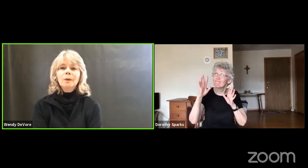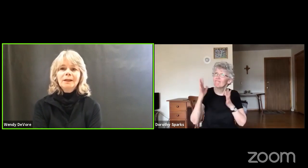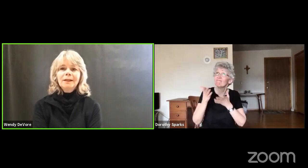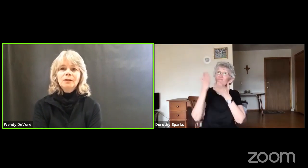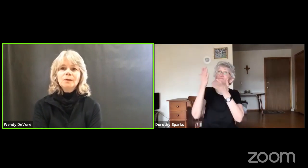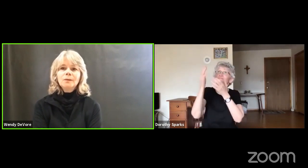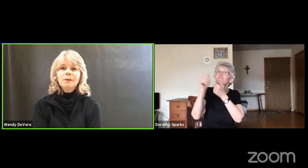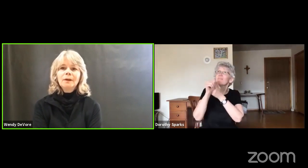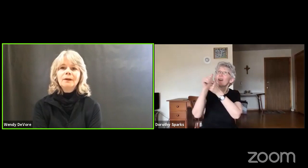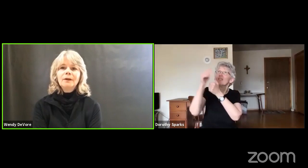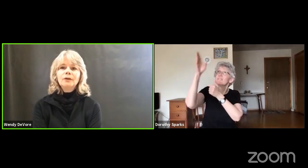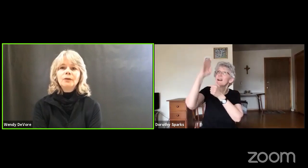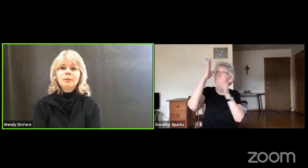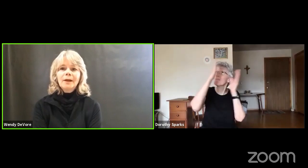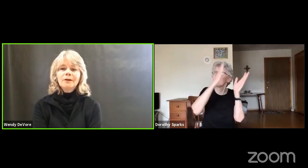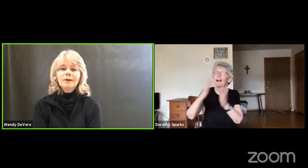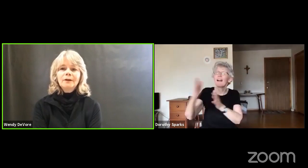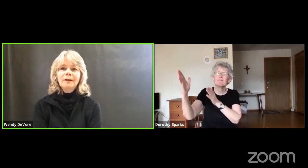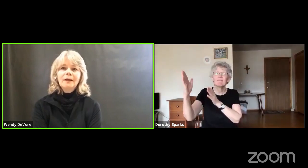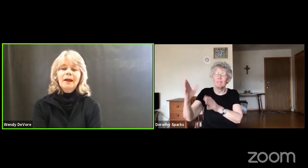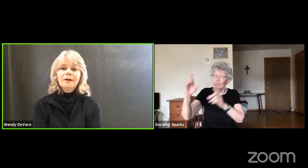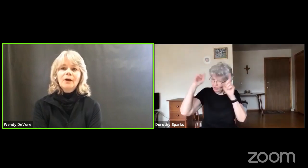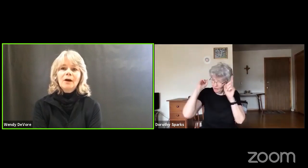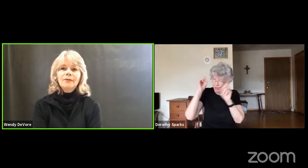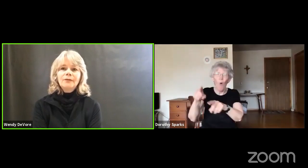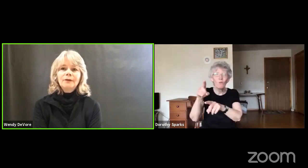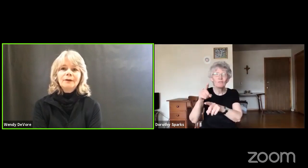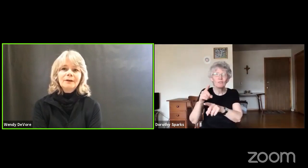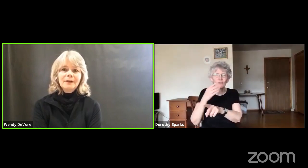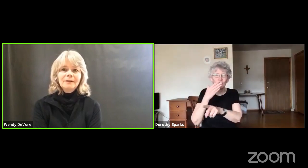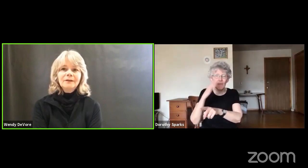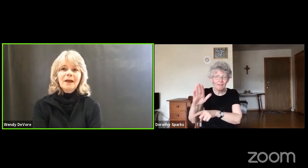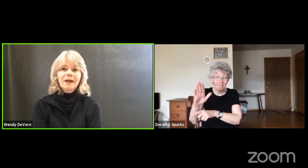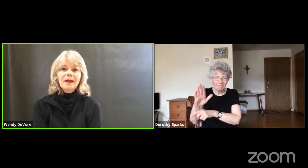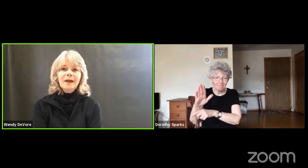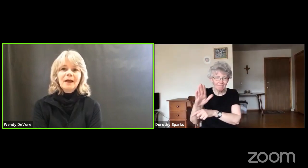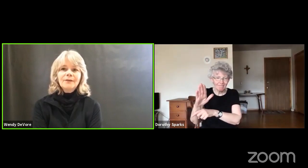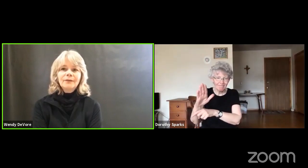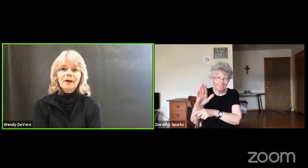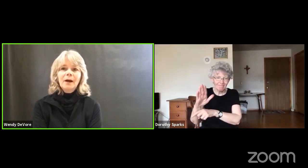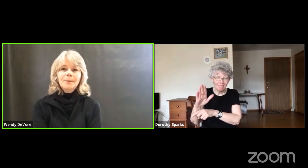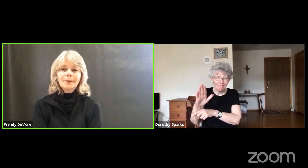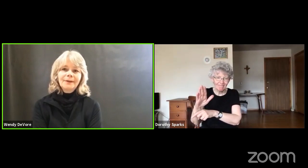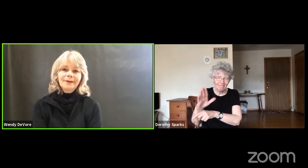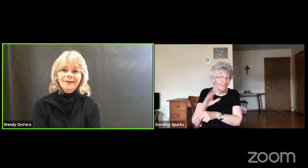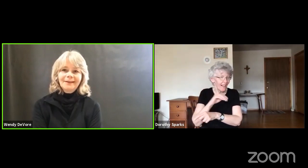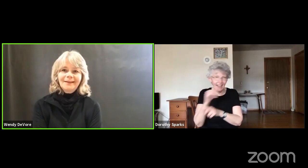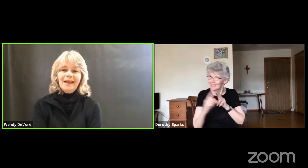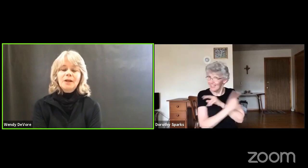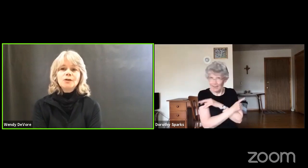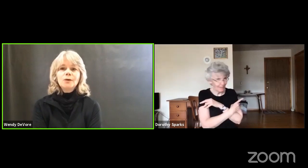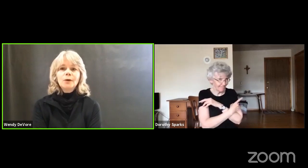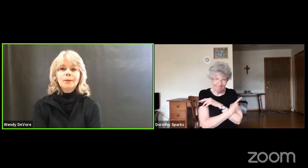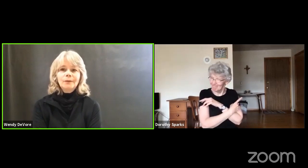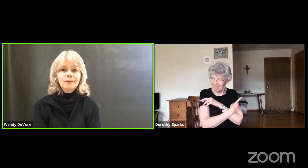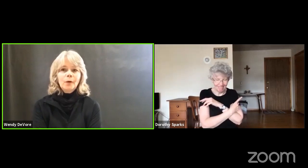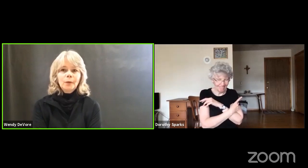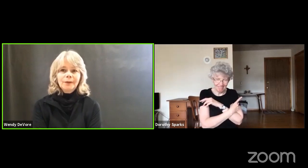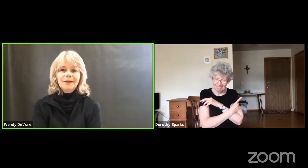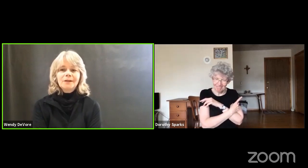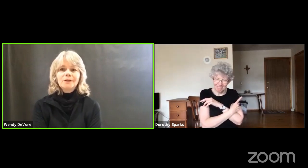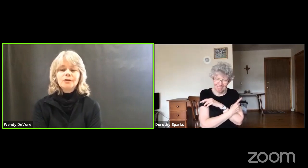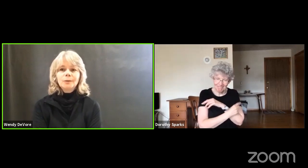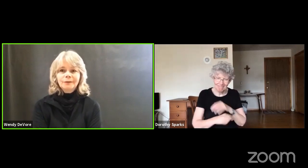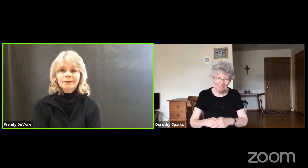was willing to surrender and offer his life up and to go